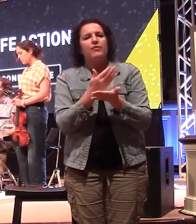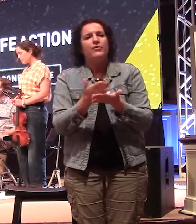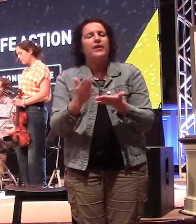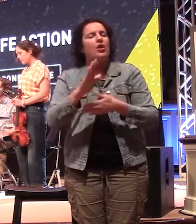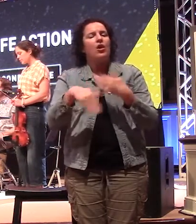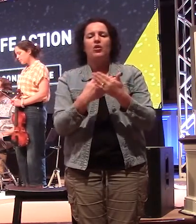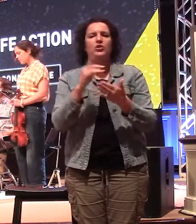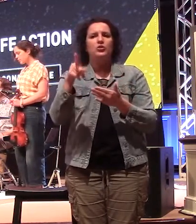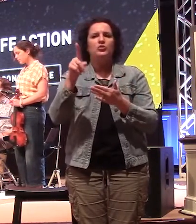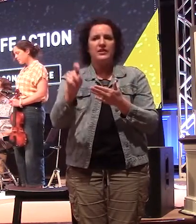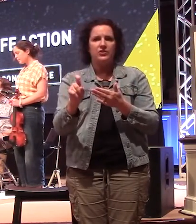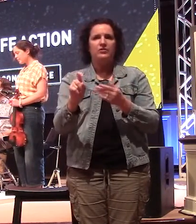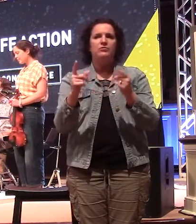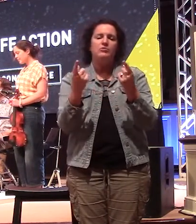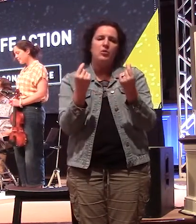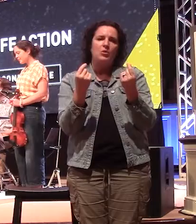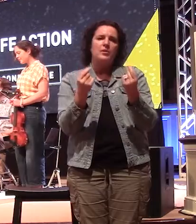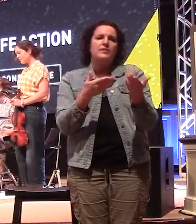need to do is give me